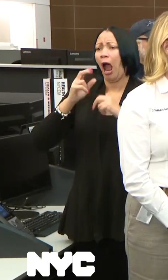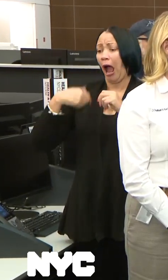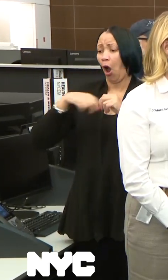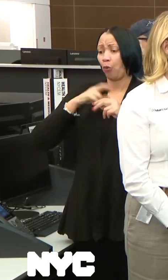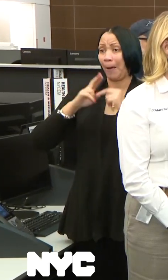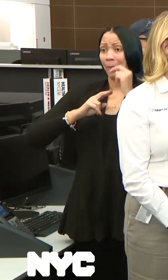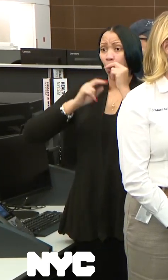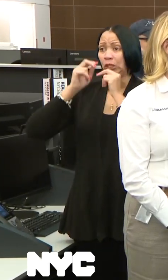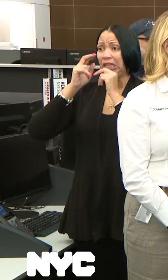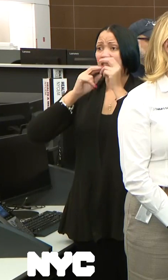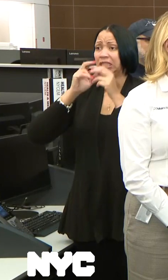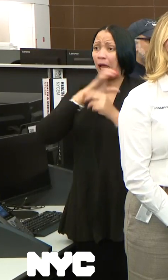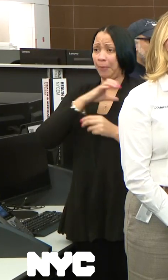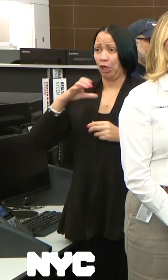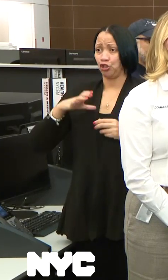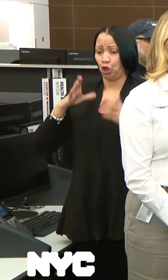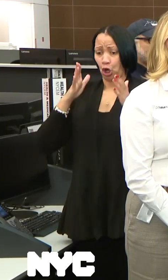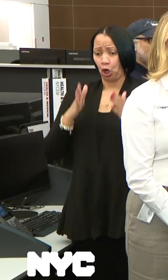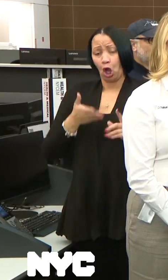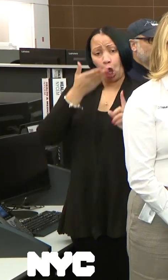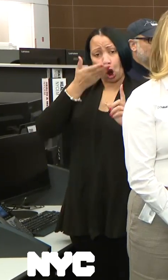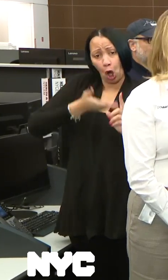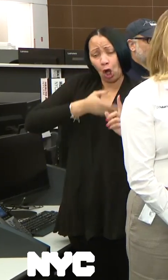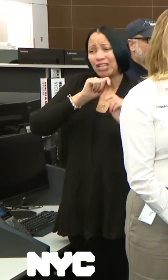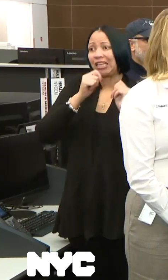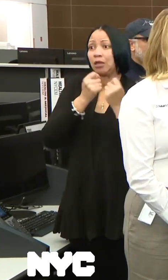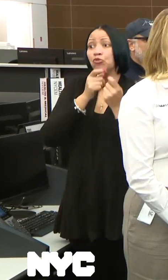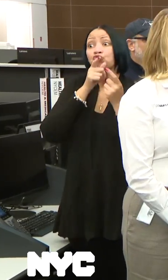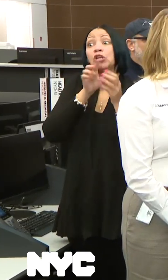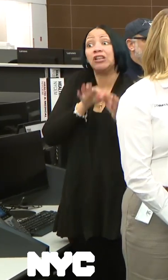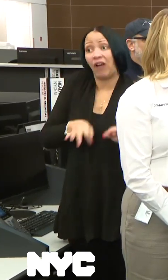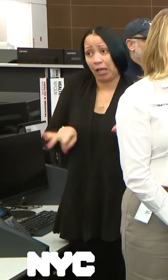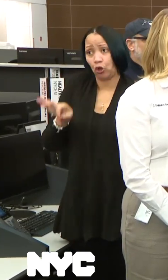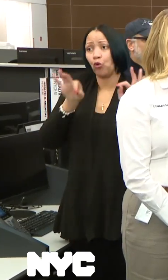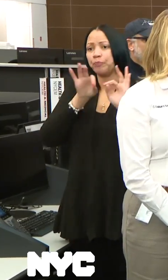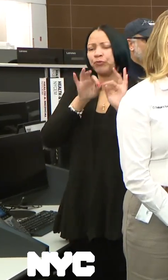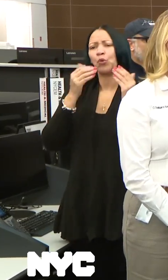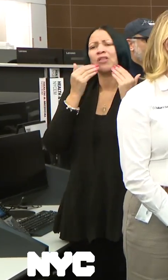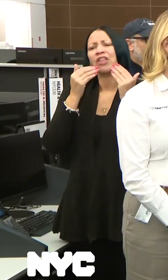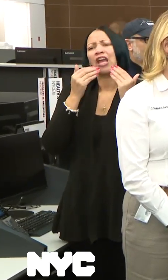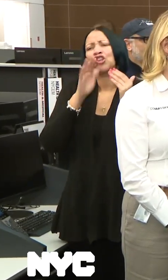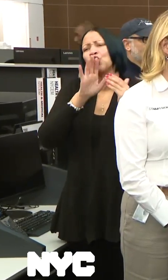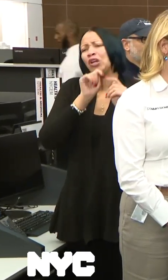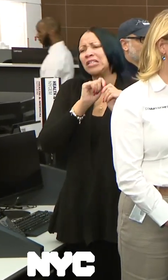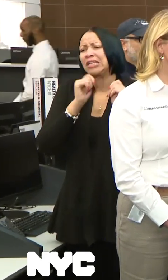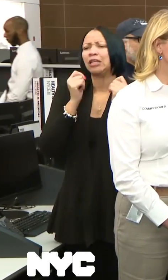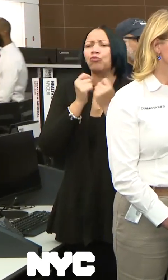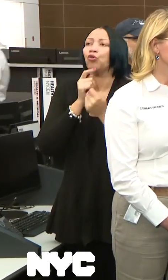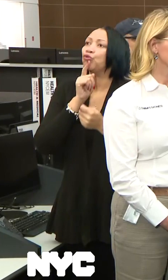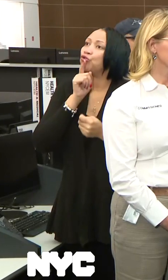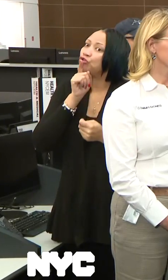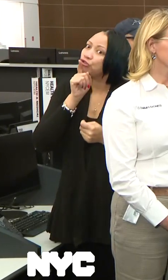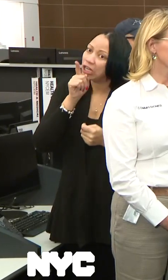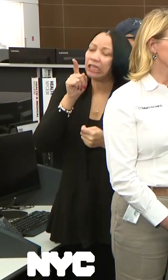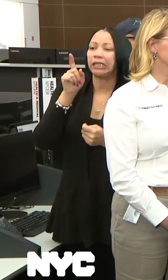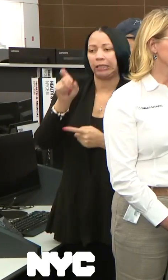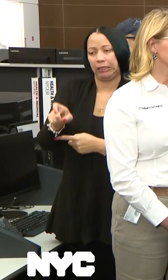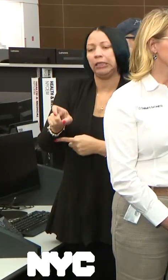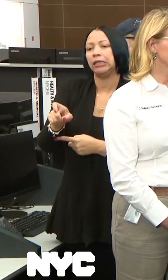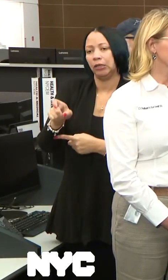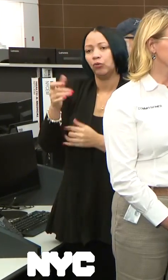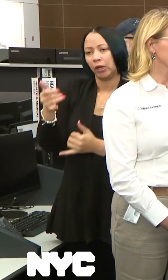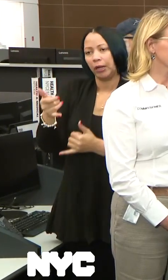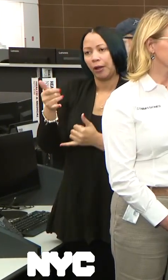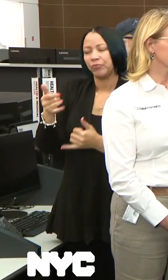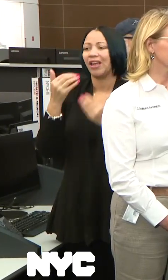Melanie LaRocca, her team is going to be so vital. Melanie, thank you. Your team's going to be absolutely needed at this moment. And again, thanks